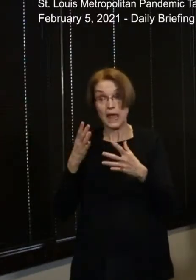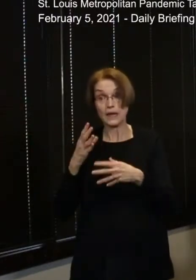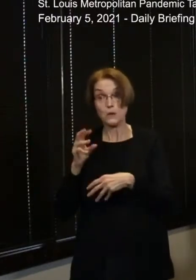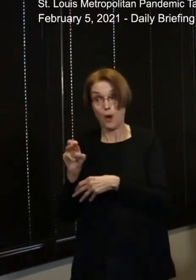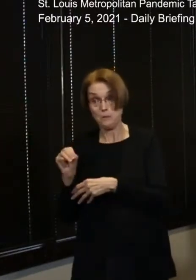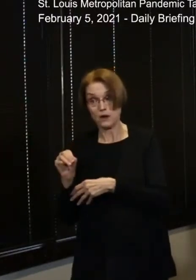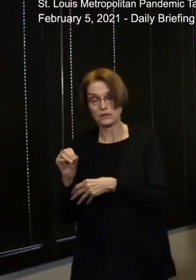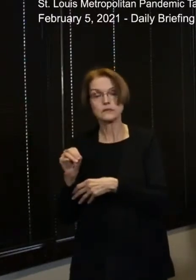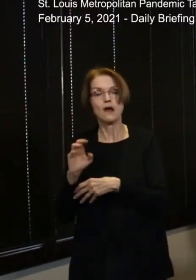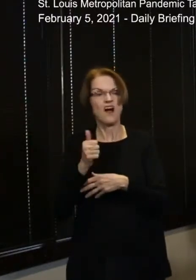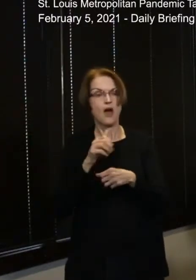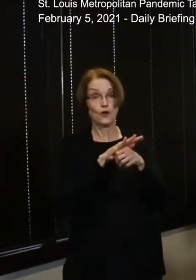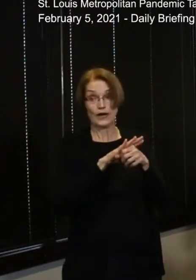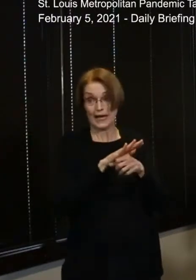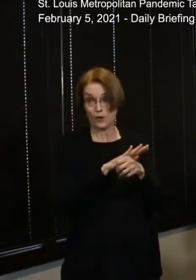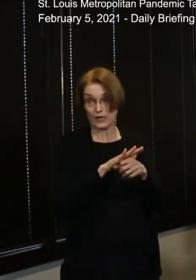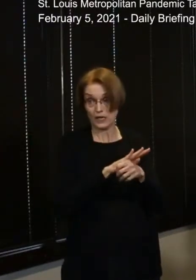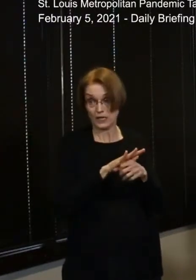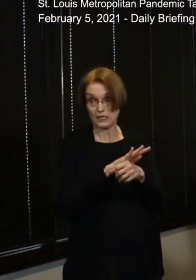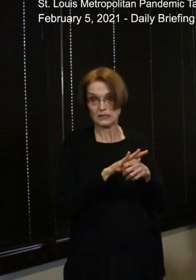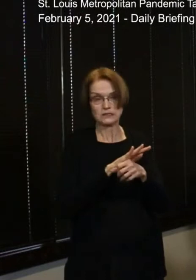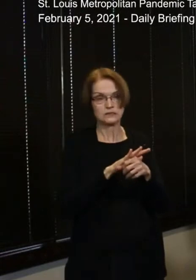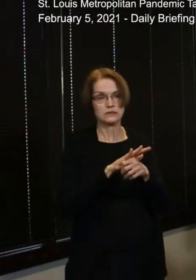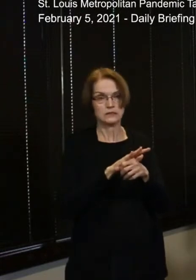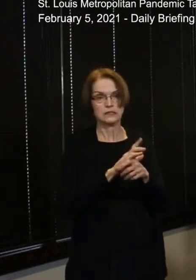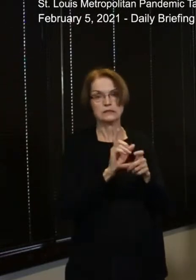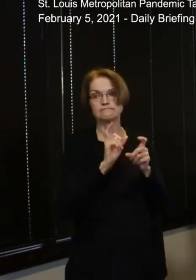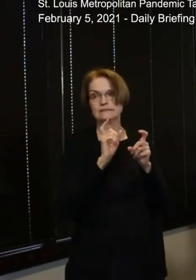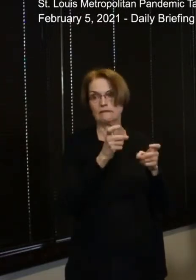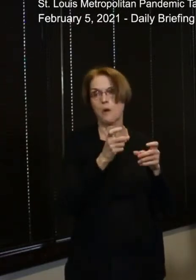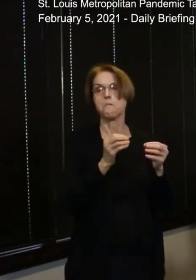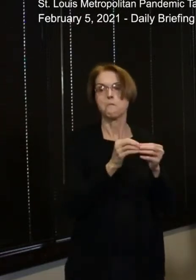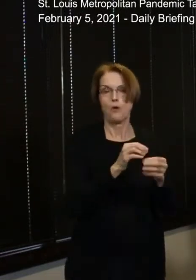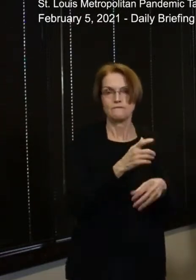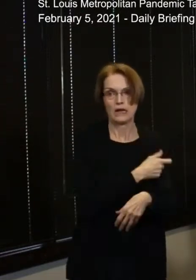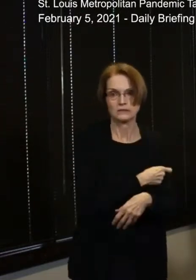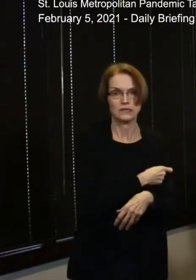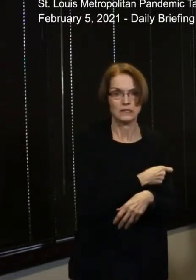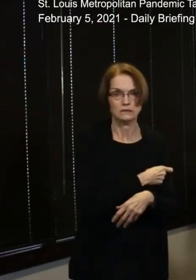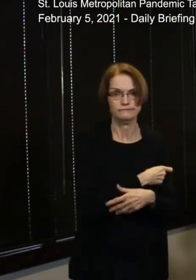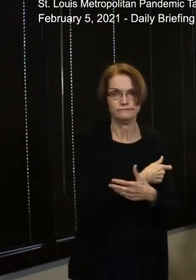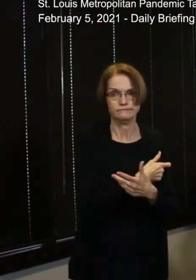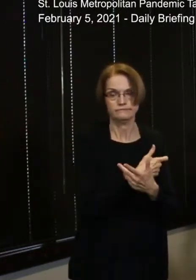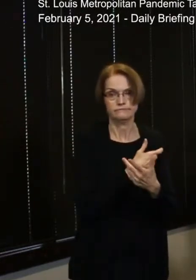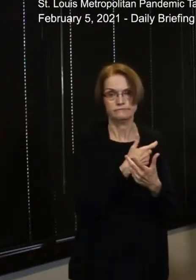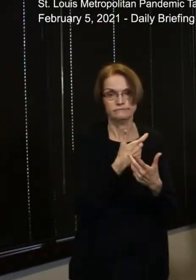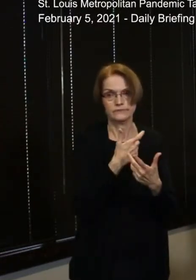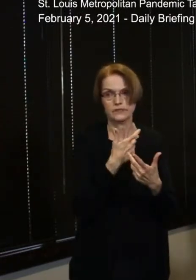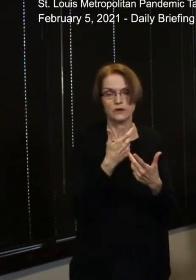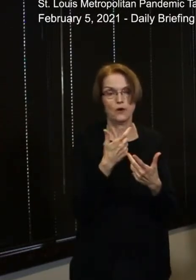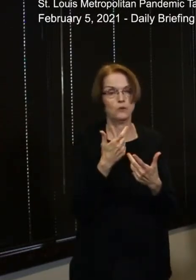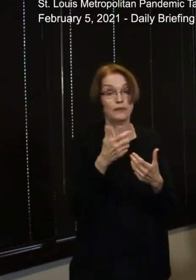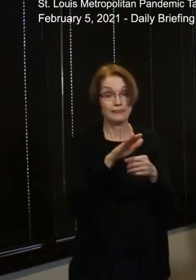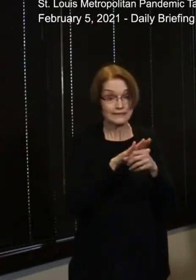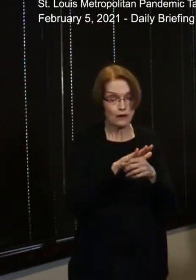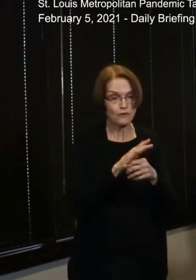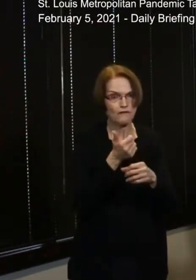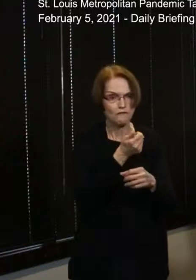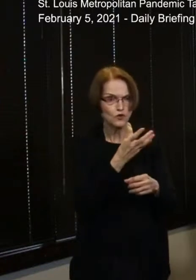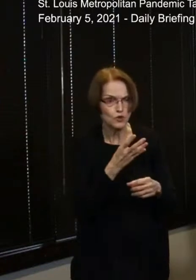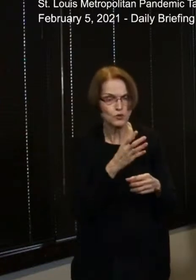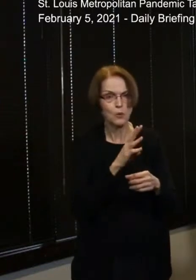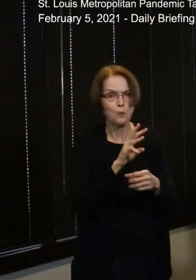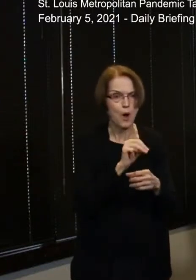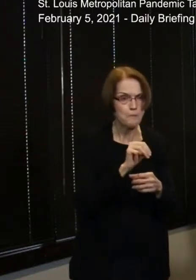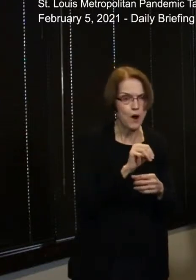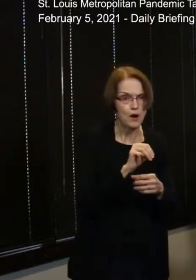other vaccines then to make up for that difference. And so if we have few Walmarts and Health Marts here in the